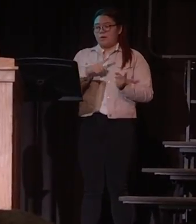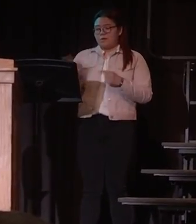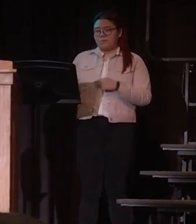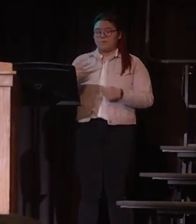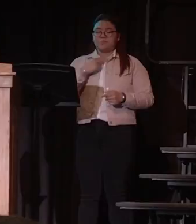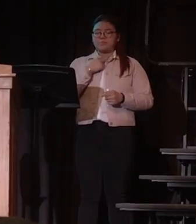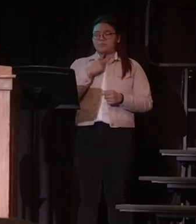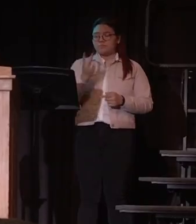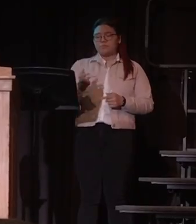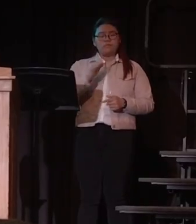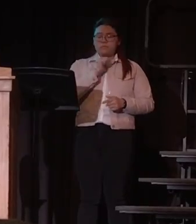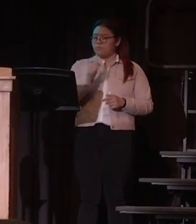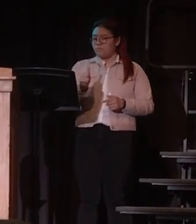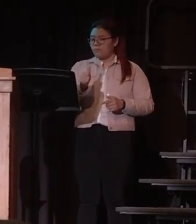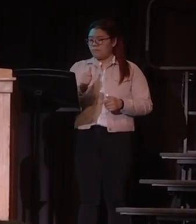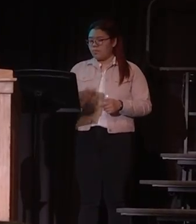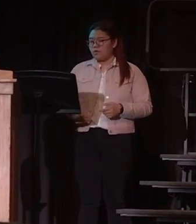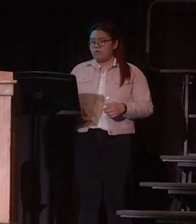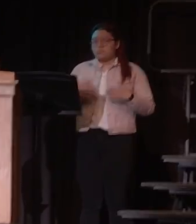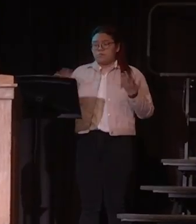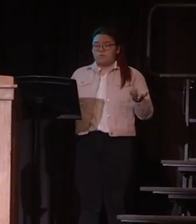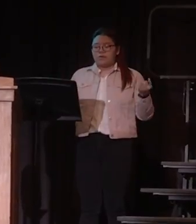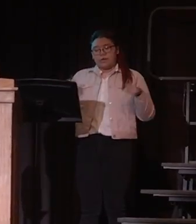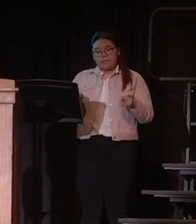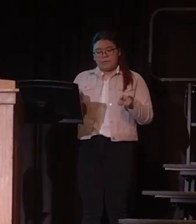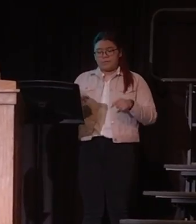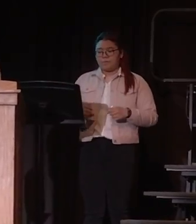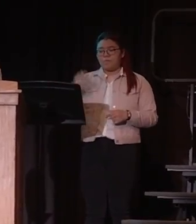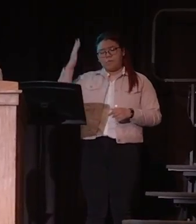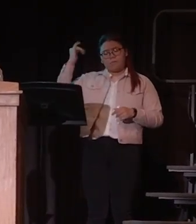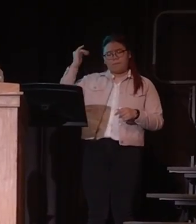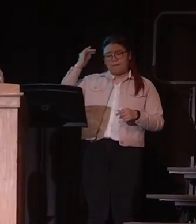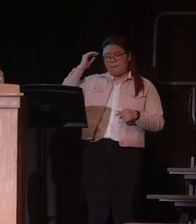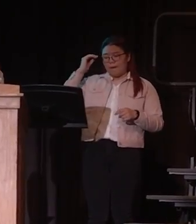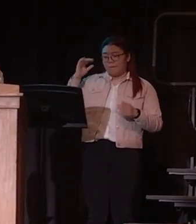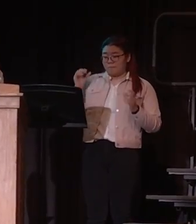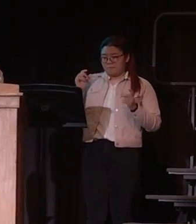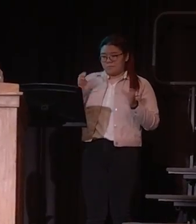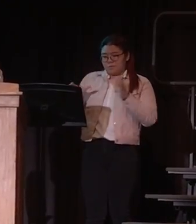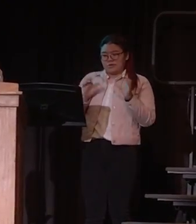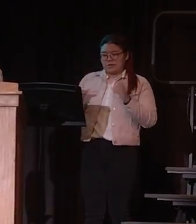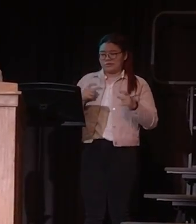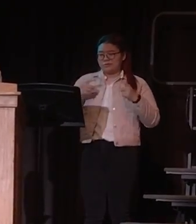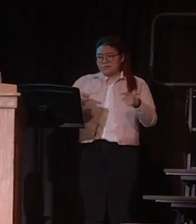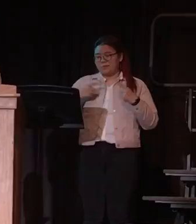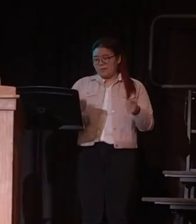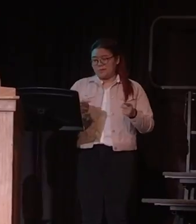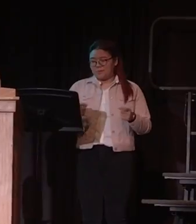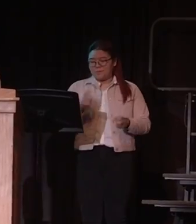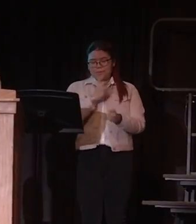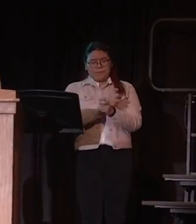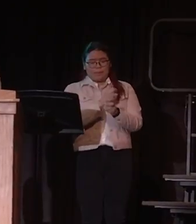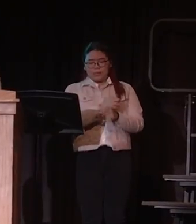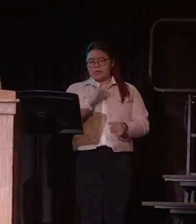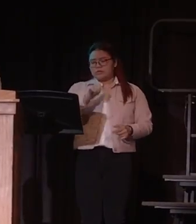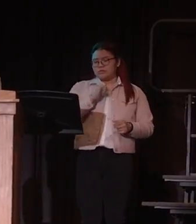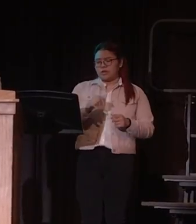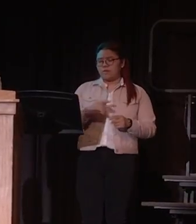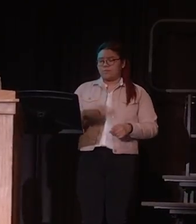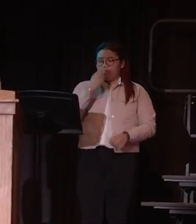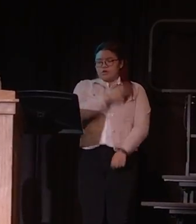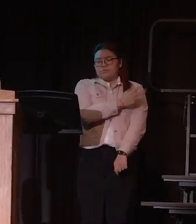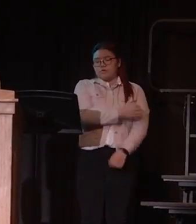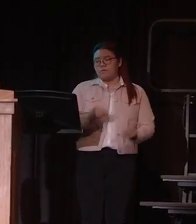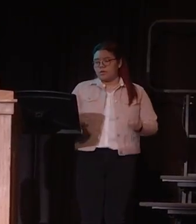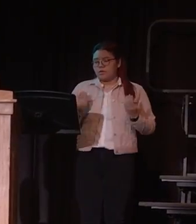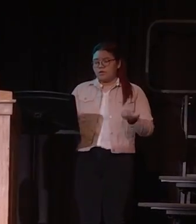ASL also made me believe that every doctor should know basic medical signs because if a deaf person comes into the emergency room and they do not speak,